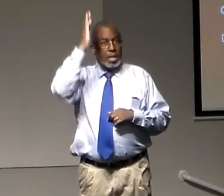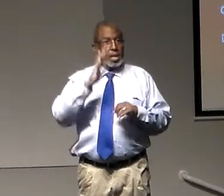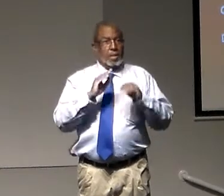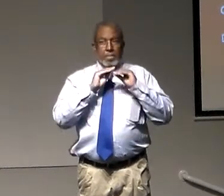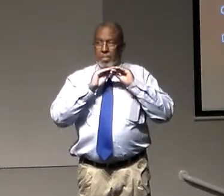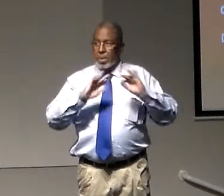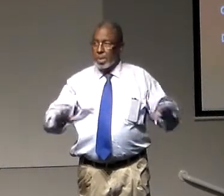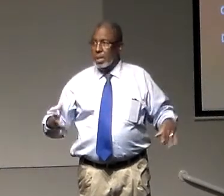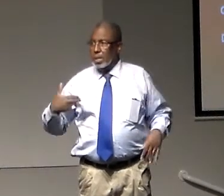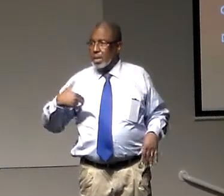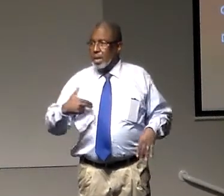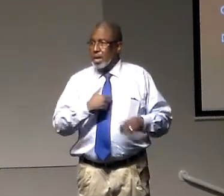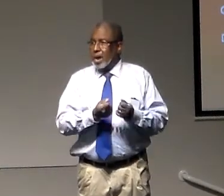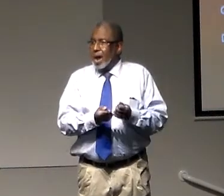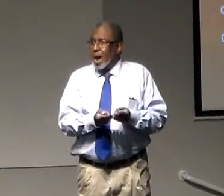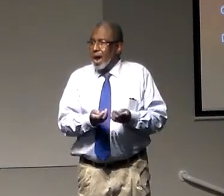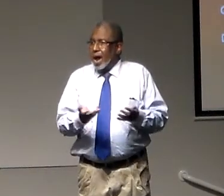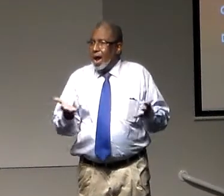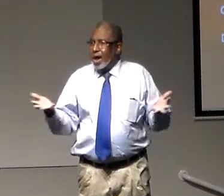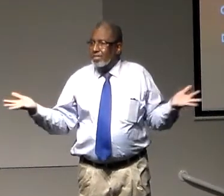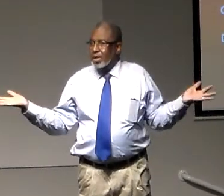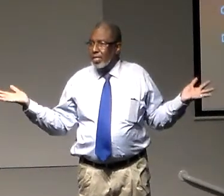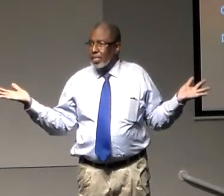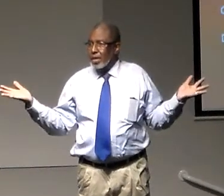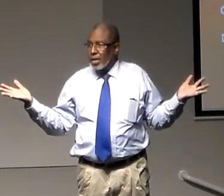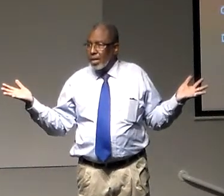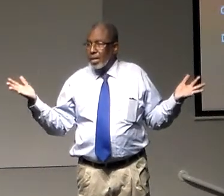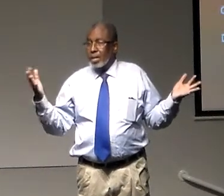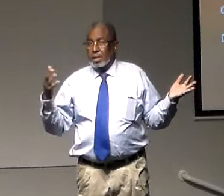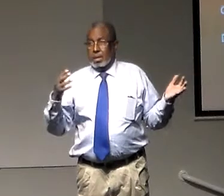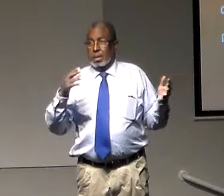I'm sure God blesses us with everything.